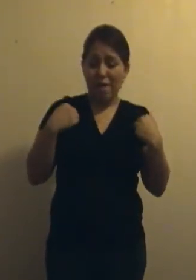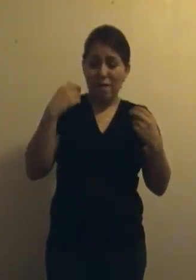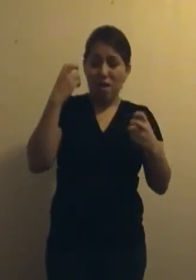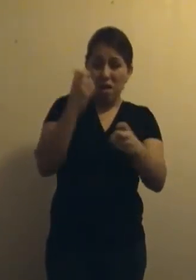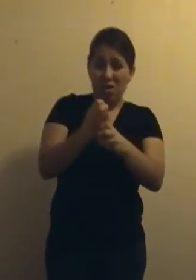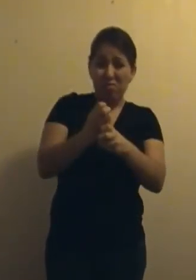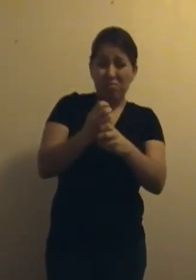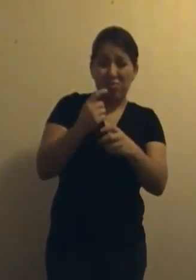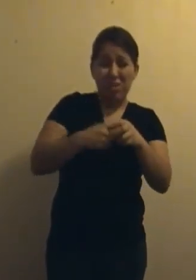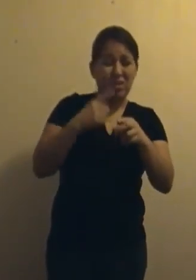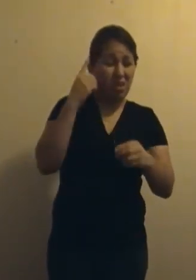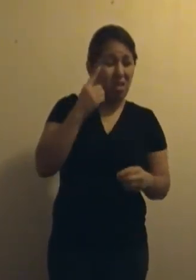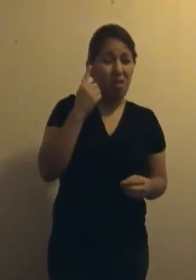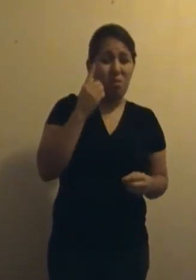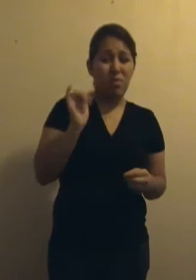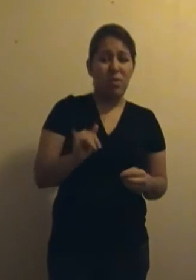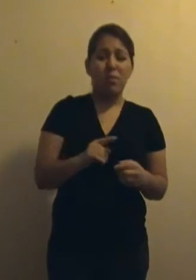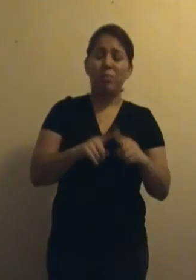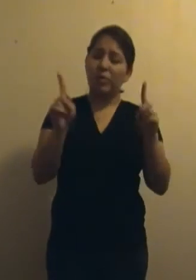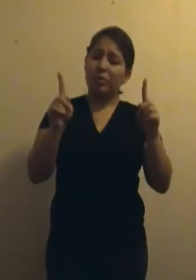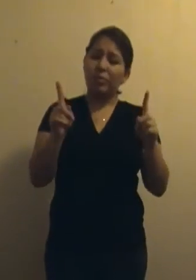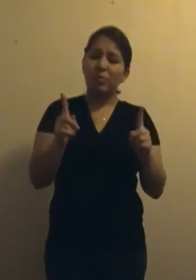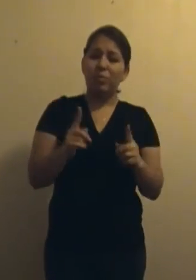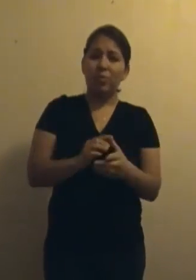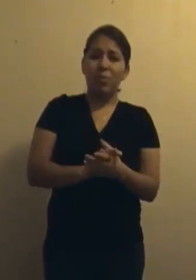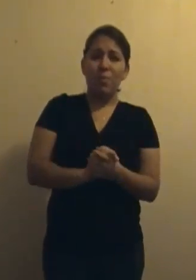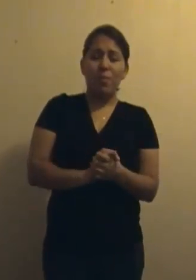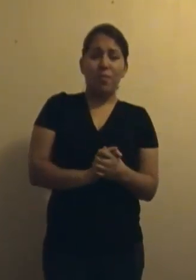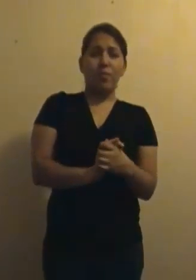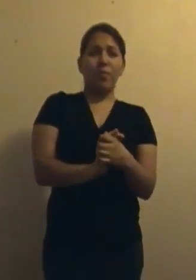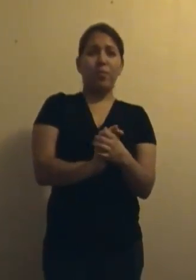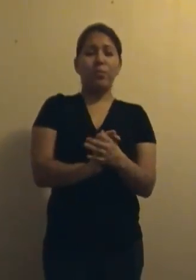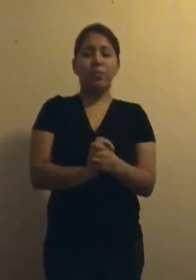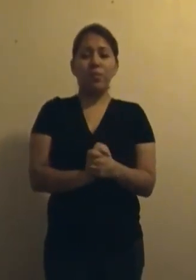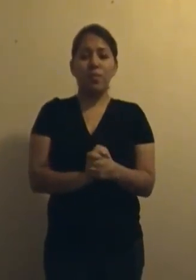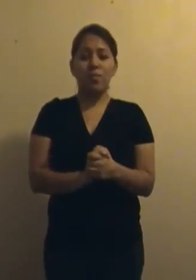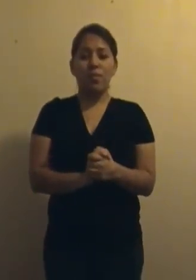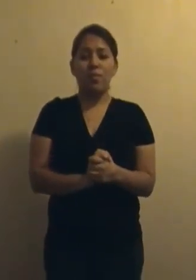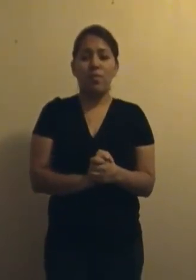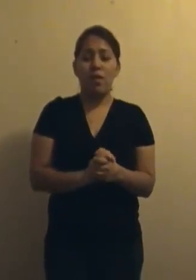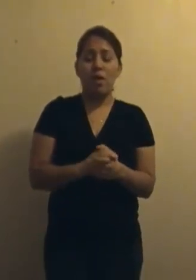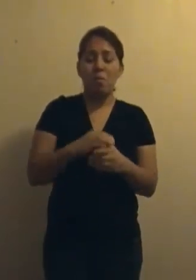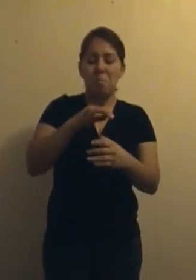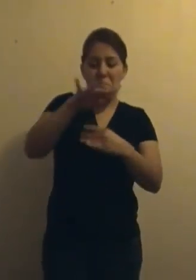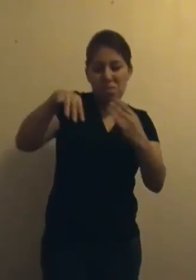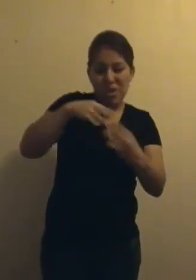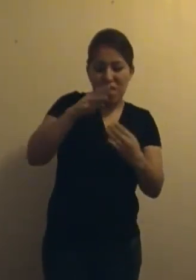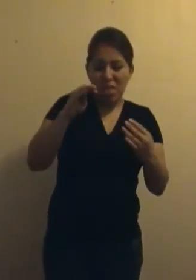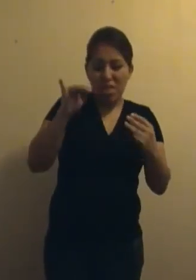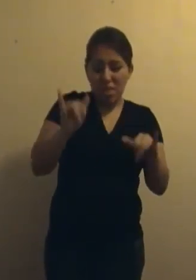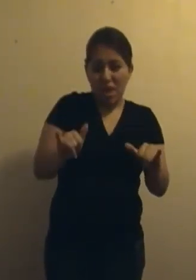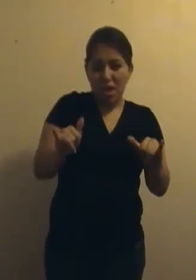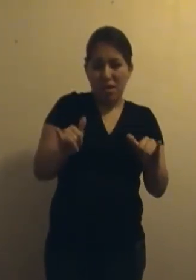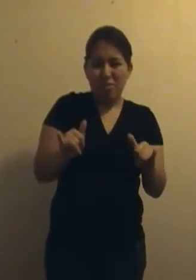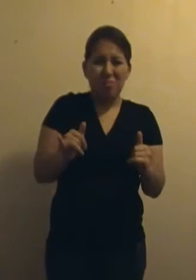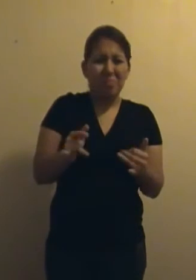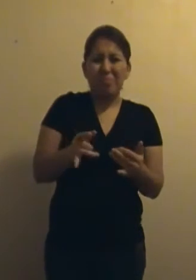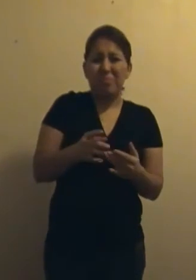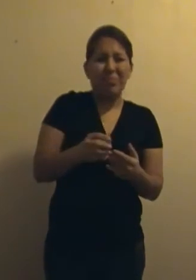your students to read, but you end up kind of giving them a mixed bag of reading assignments that don't have any real coherence